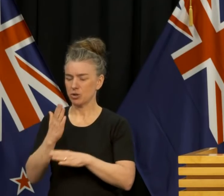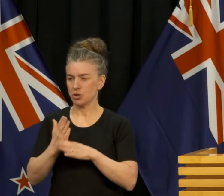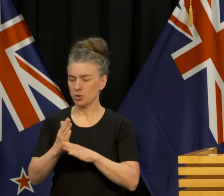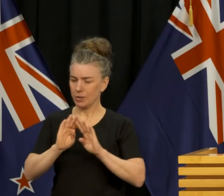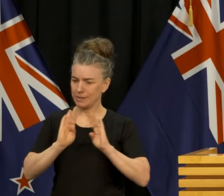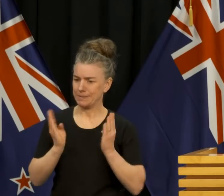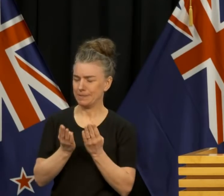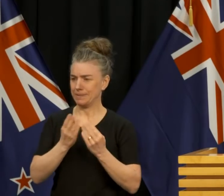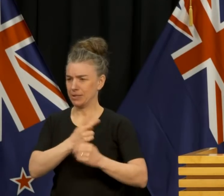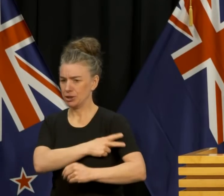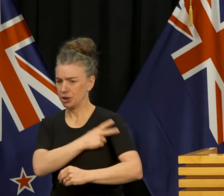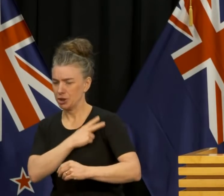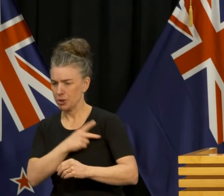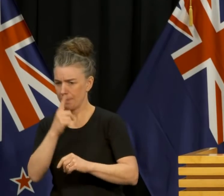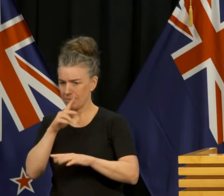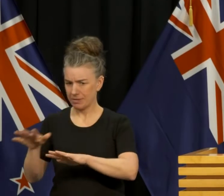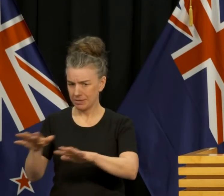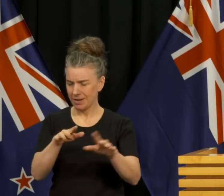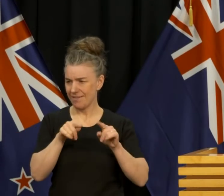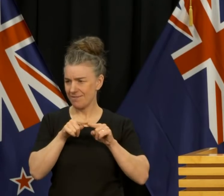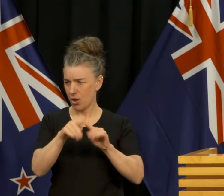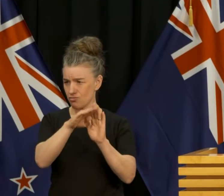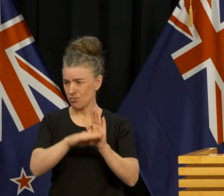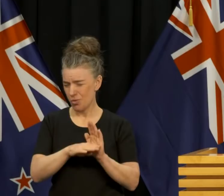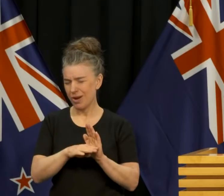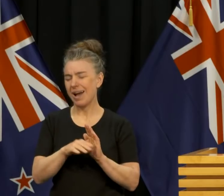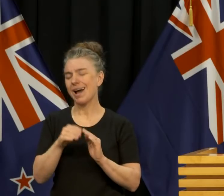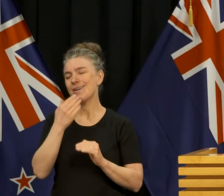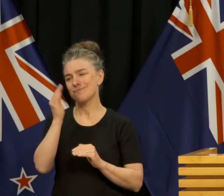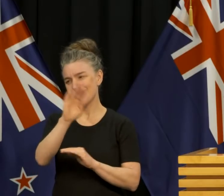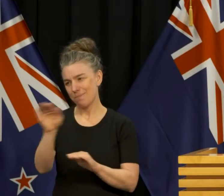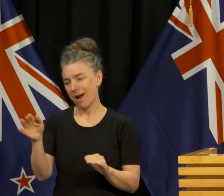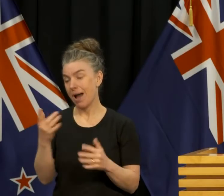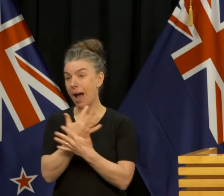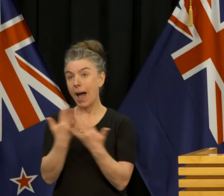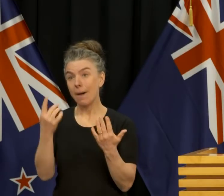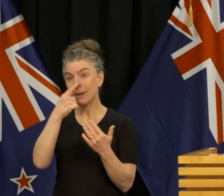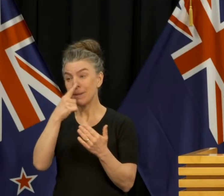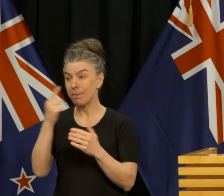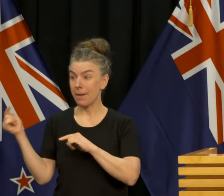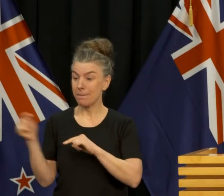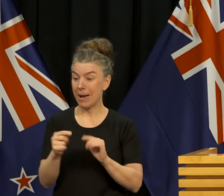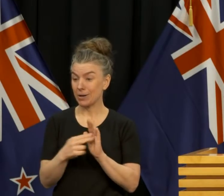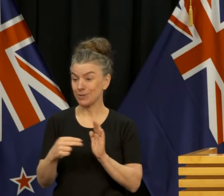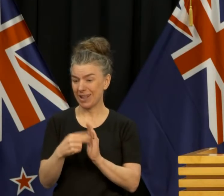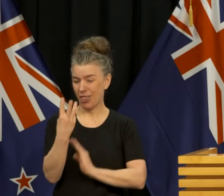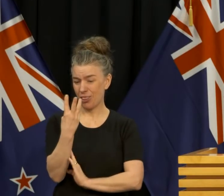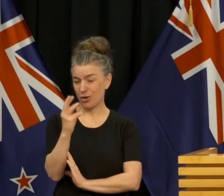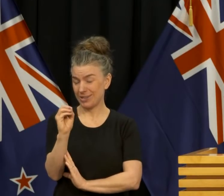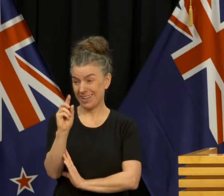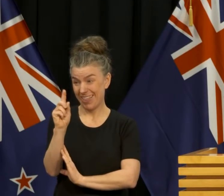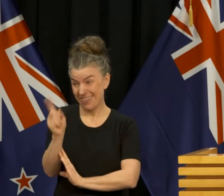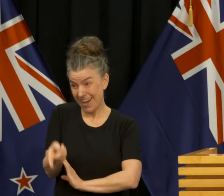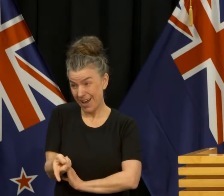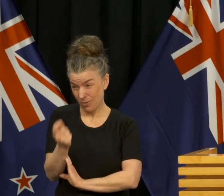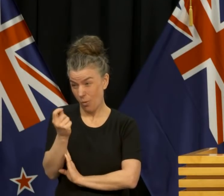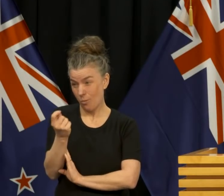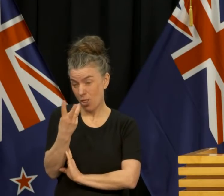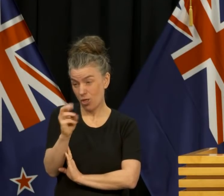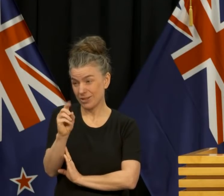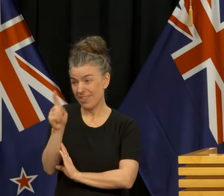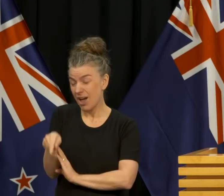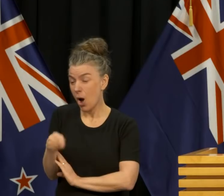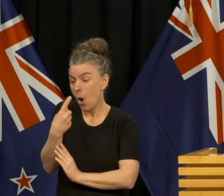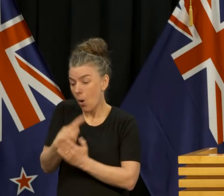keep coming back to it. Put it into perspective, we've had about 30,000 people through. We're talking about 3 cases, 3 individuals here who have